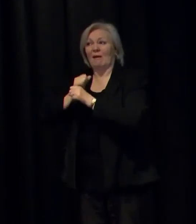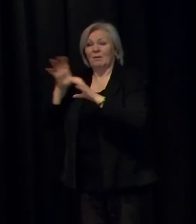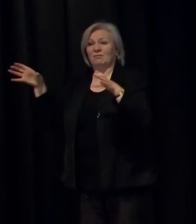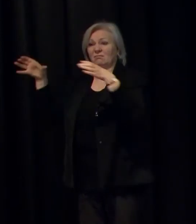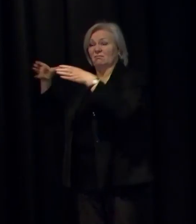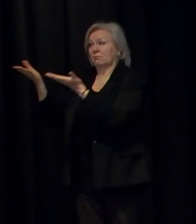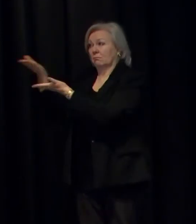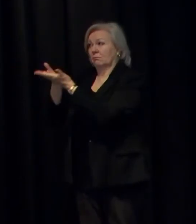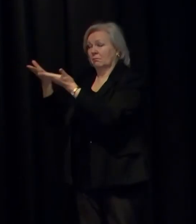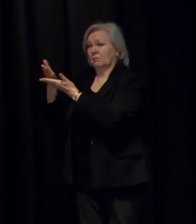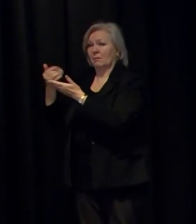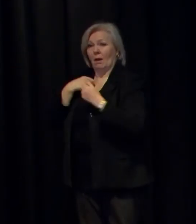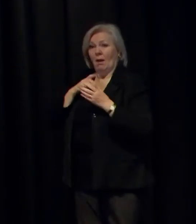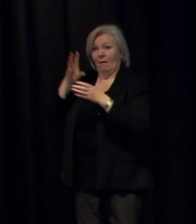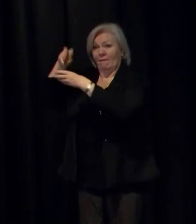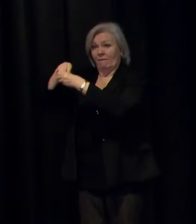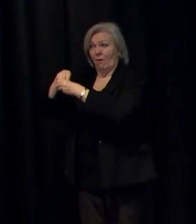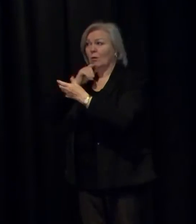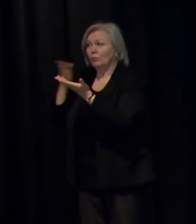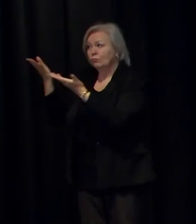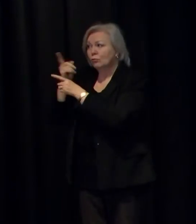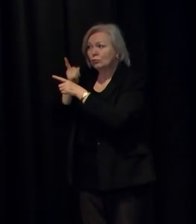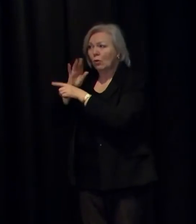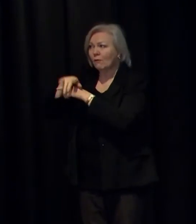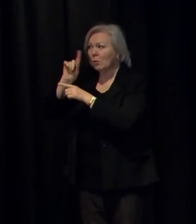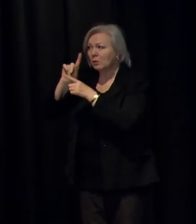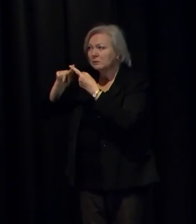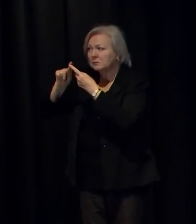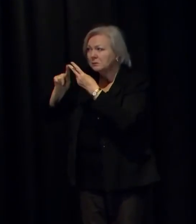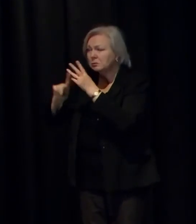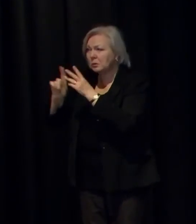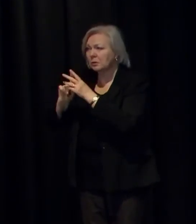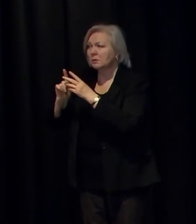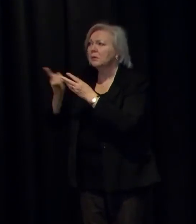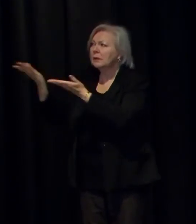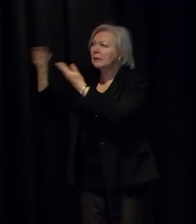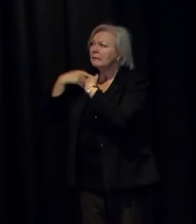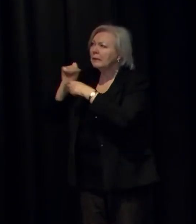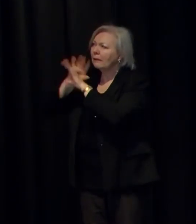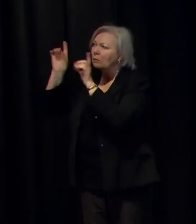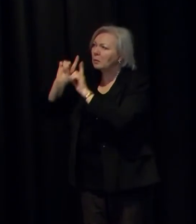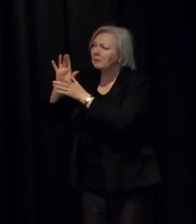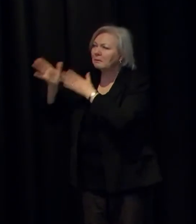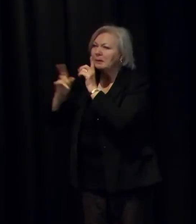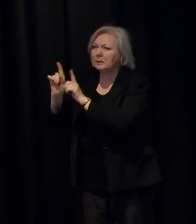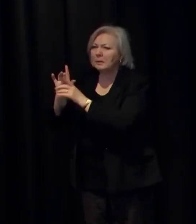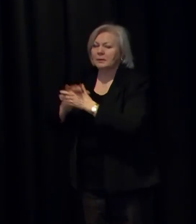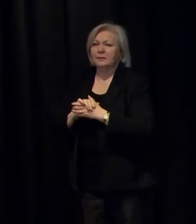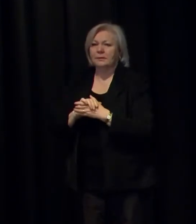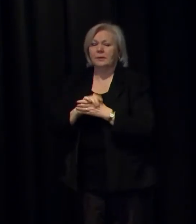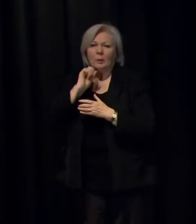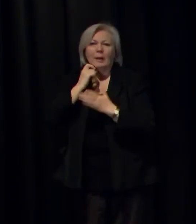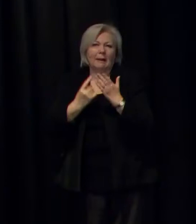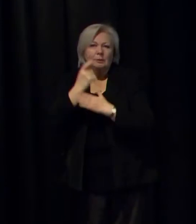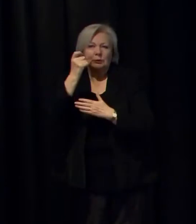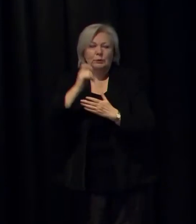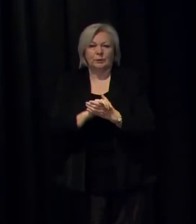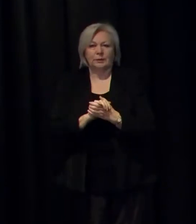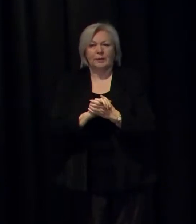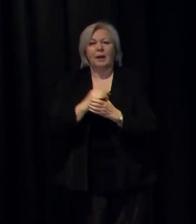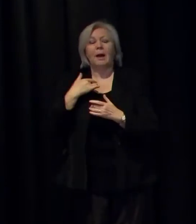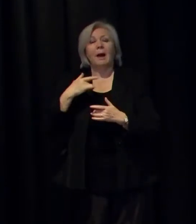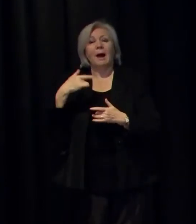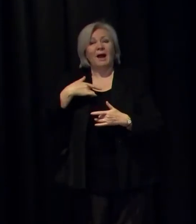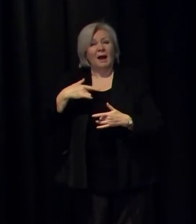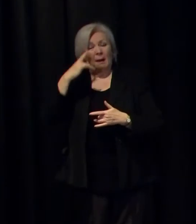we can talk about all these issues and perhaps have some clarity. The other issue too is that, I think Victoria will be very much